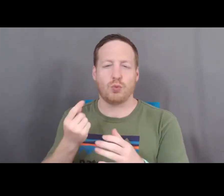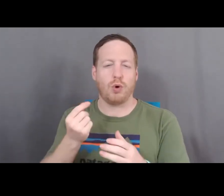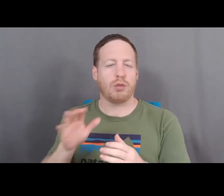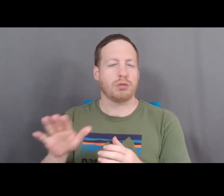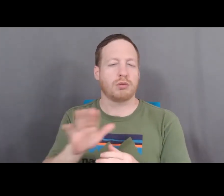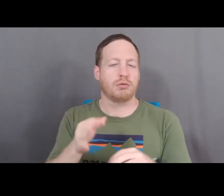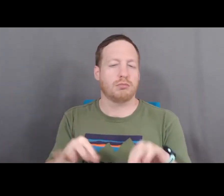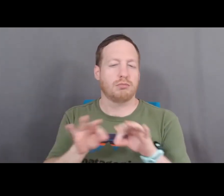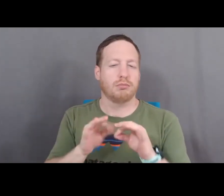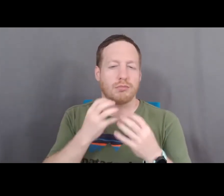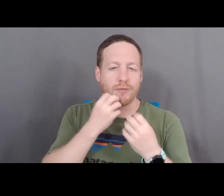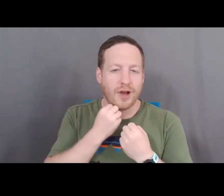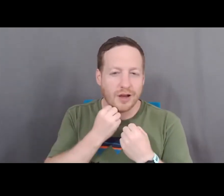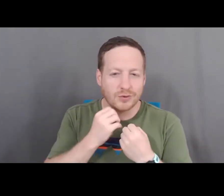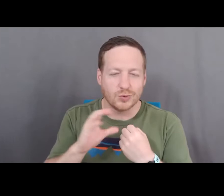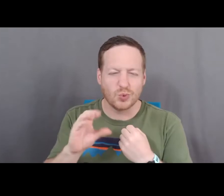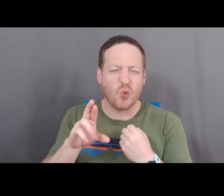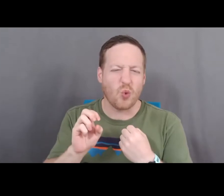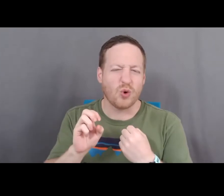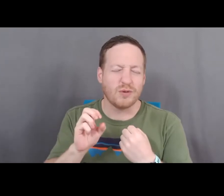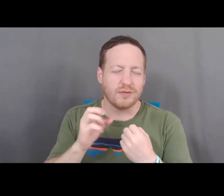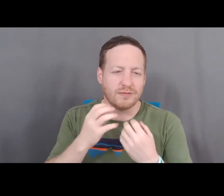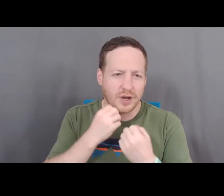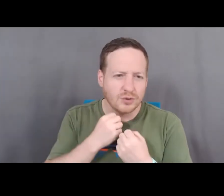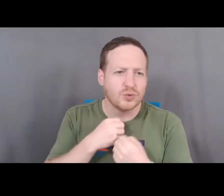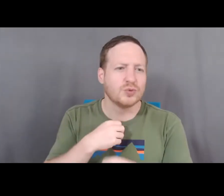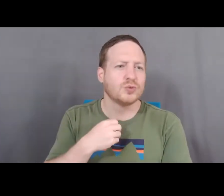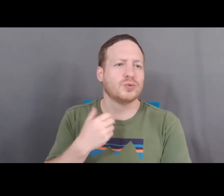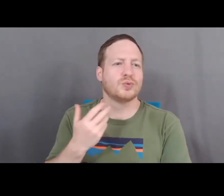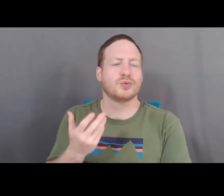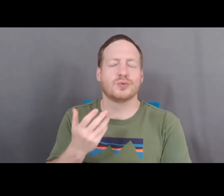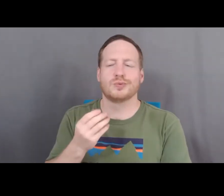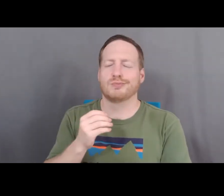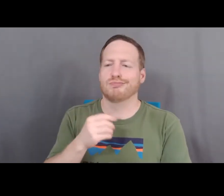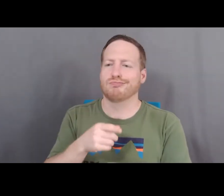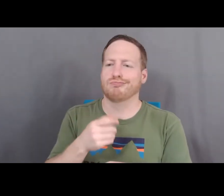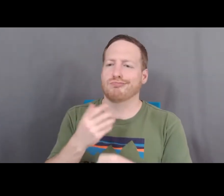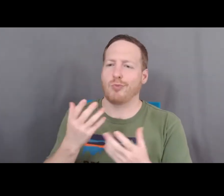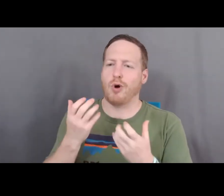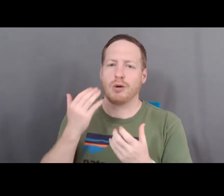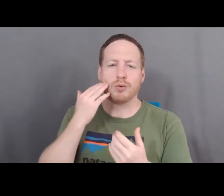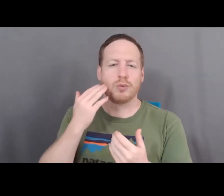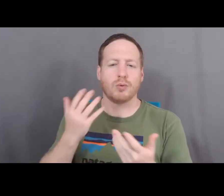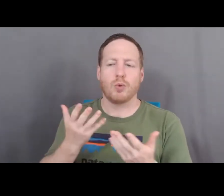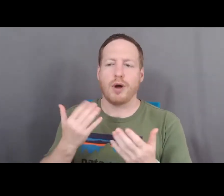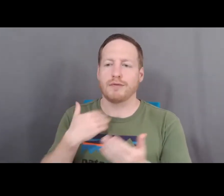deafened, different groups within the deaf community, and what are the core values within each group. And I remember